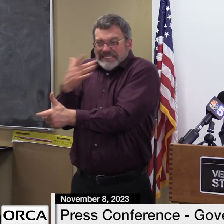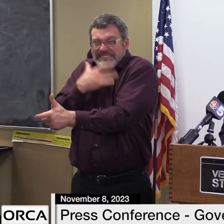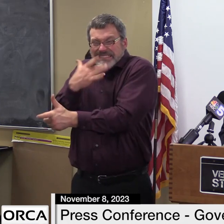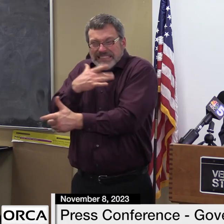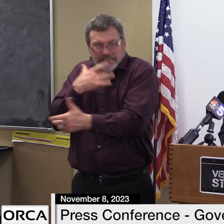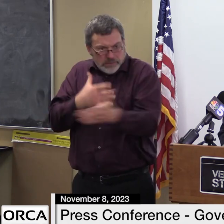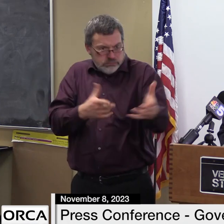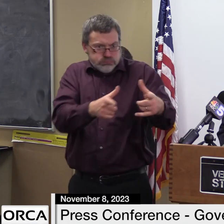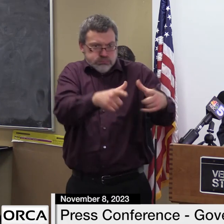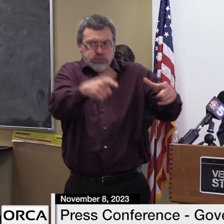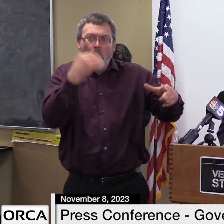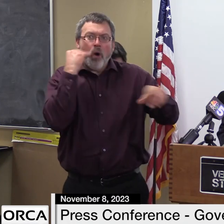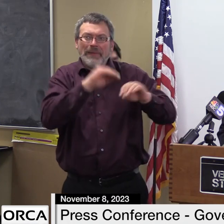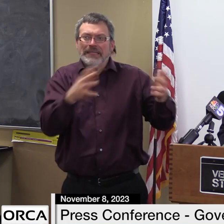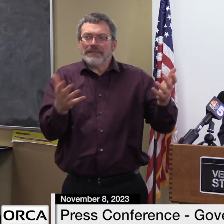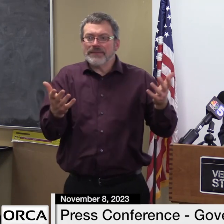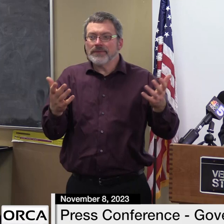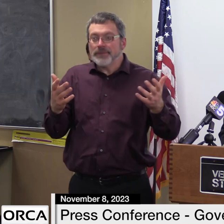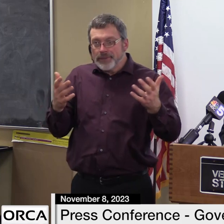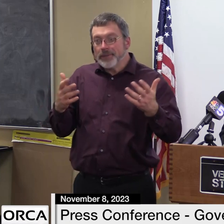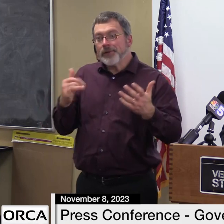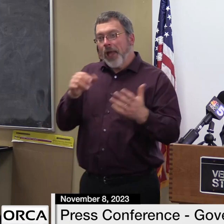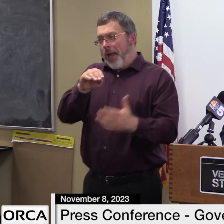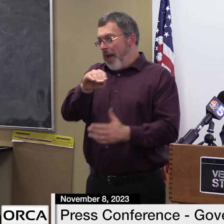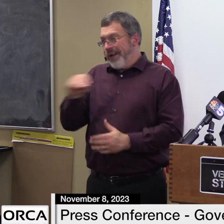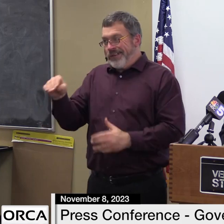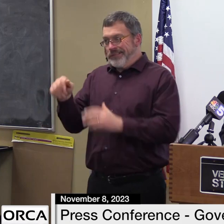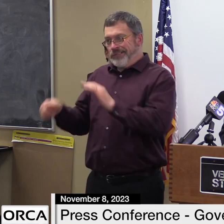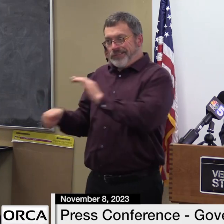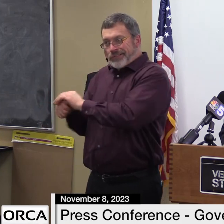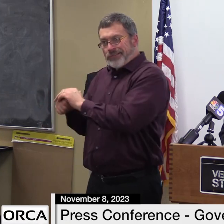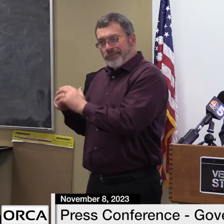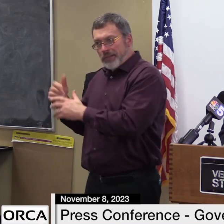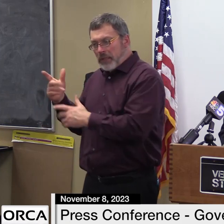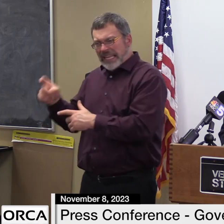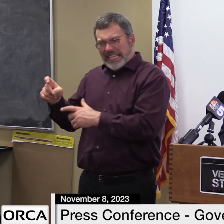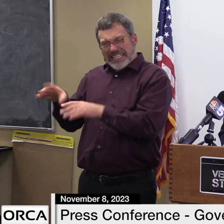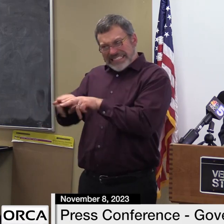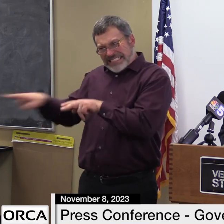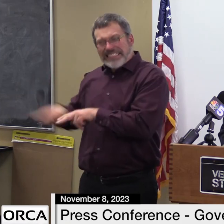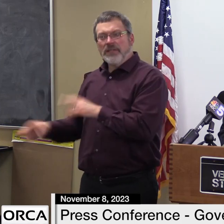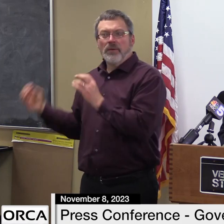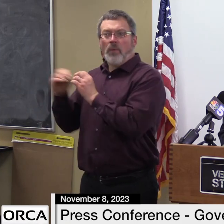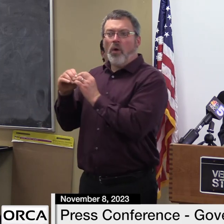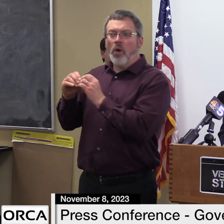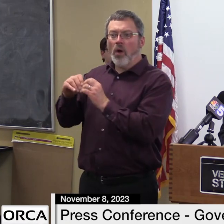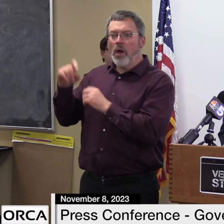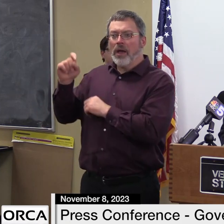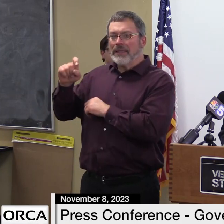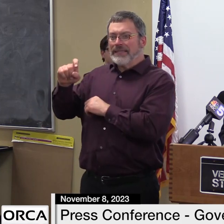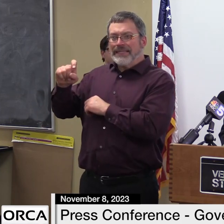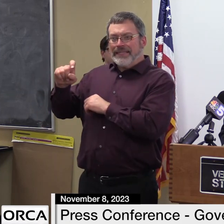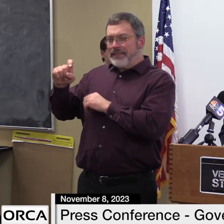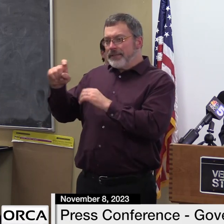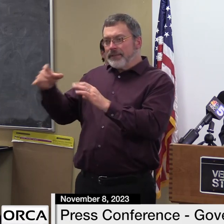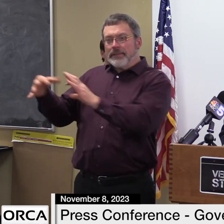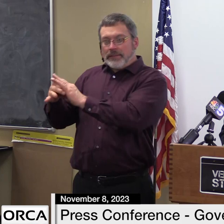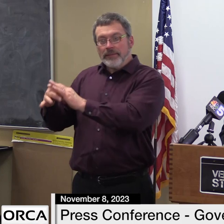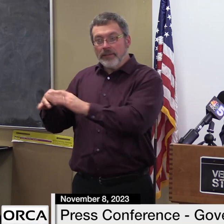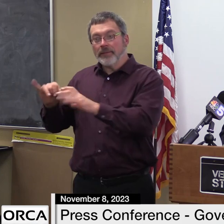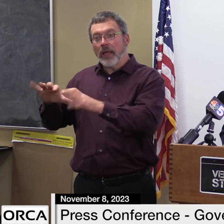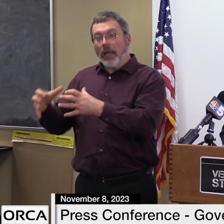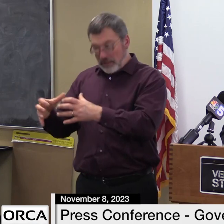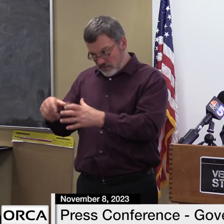term, the need for shelter beds will become increasingly serious with the end of the June 30 cohort stay on April 1st. We can't continue to rely